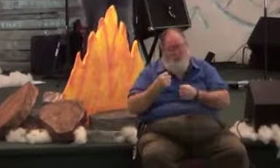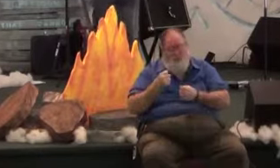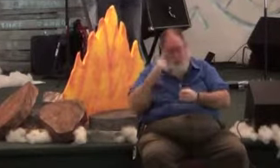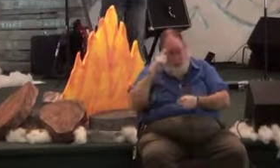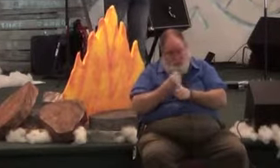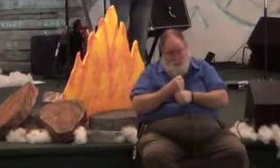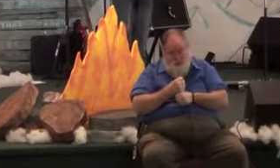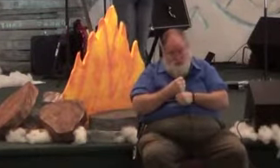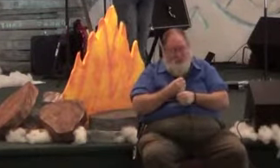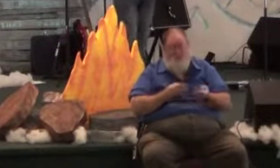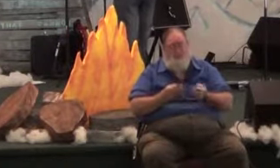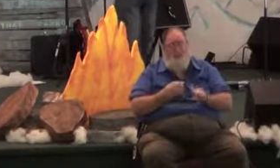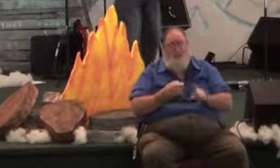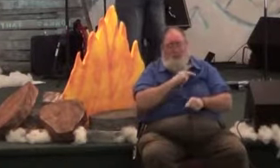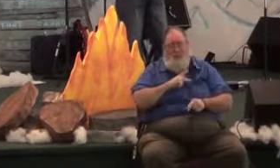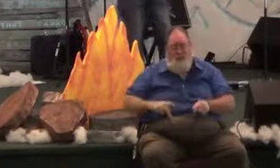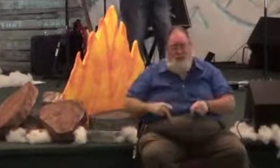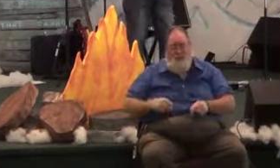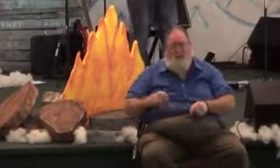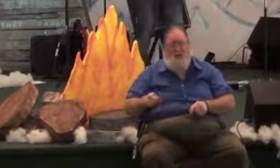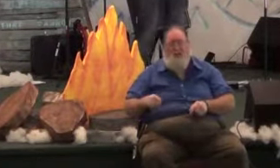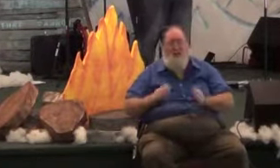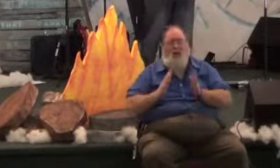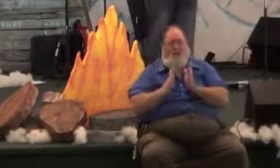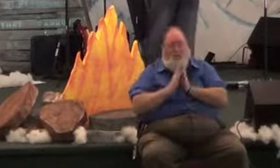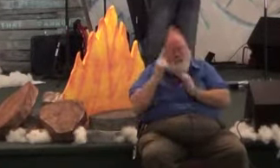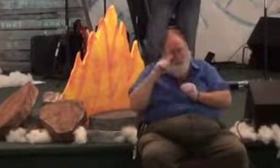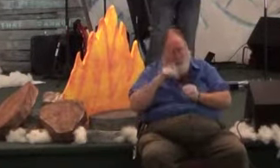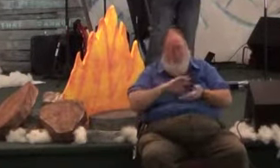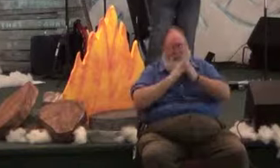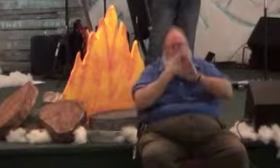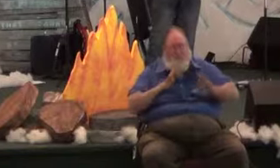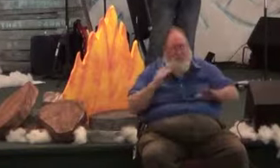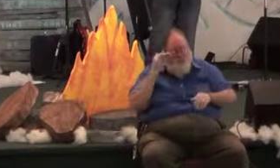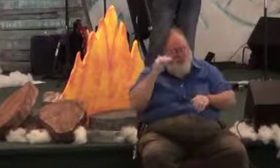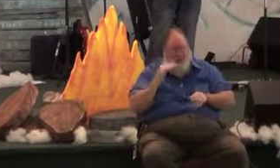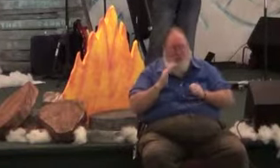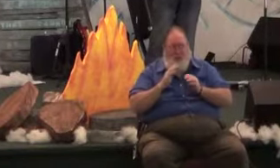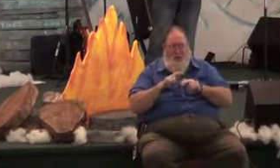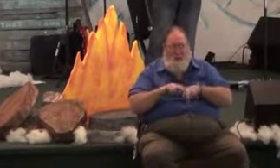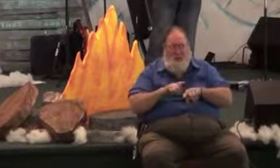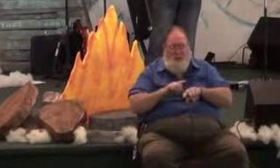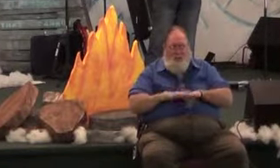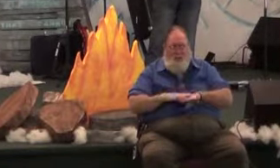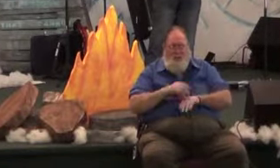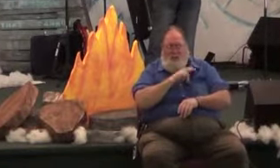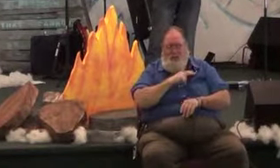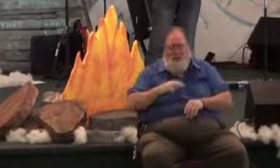they asked for peace because they depended on the king's country for their food